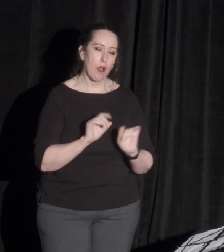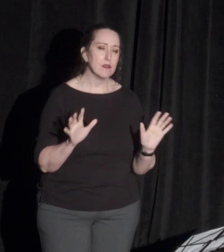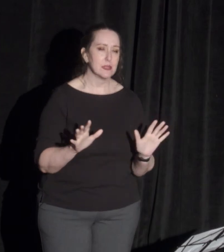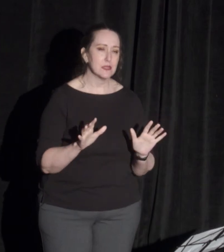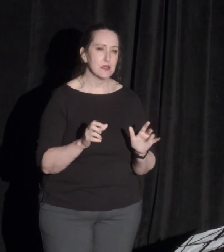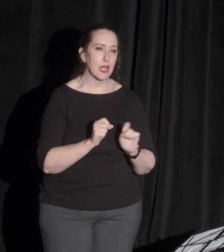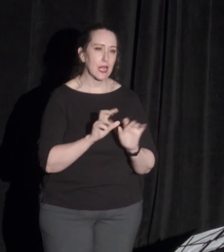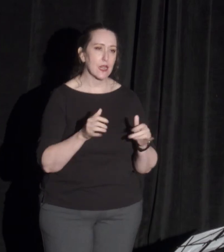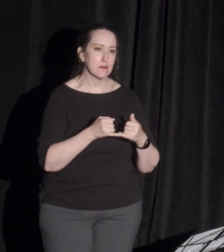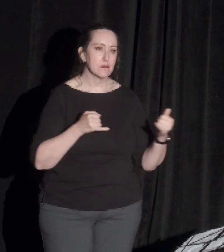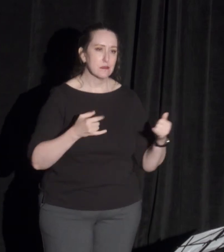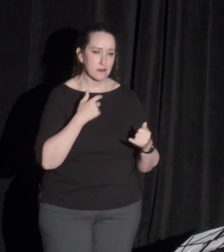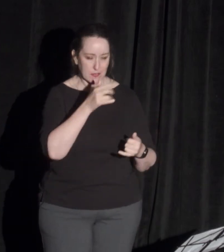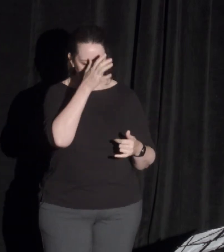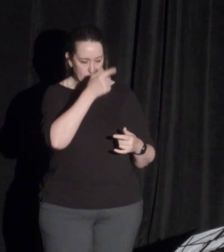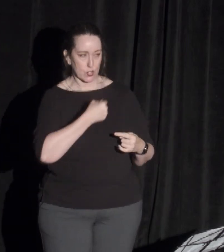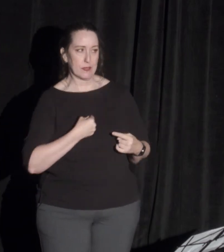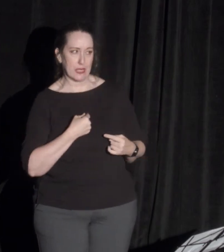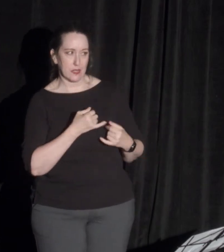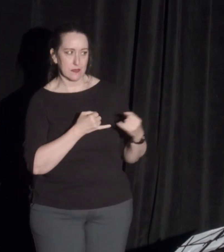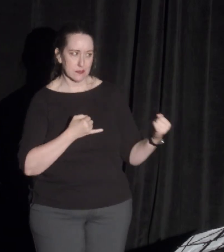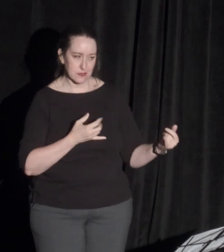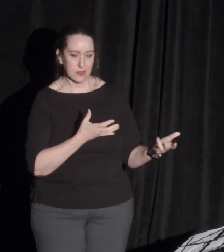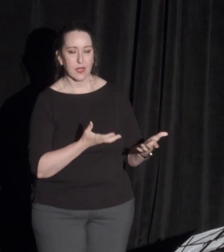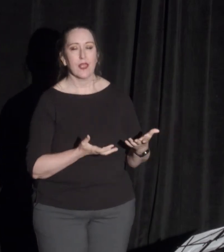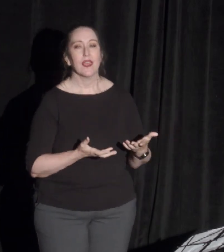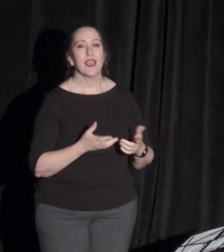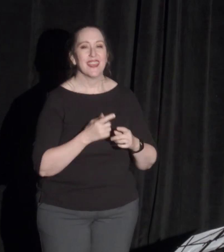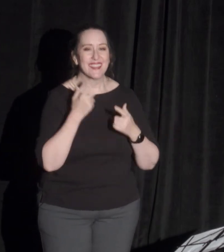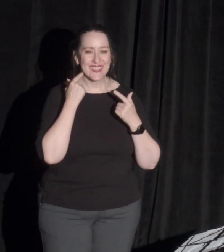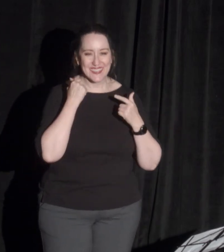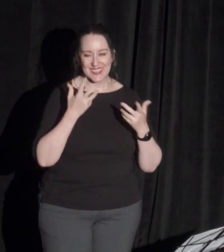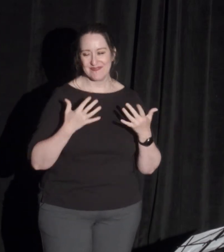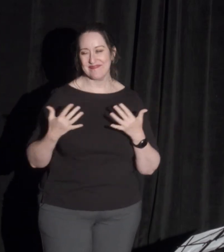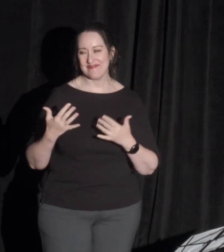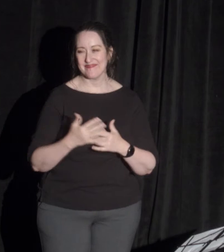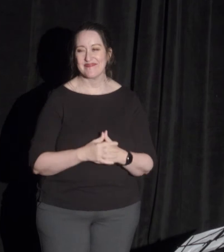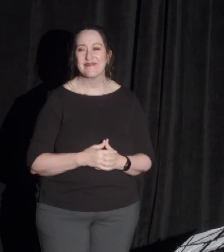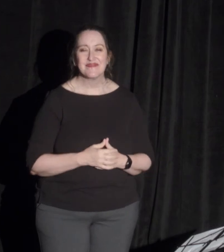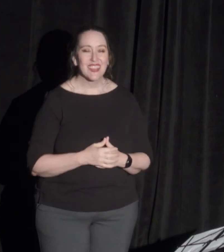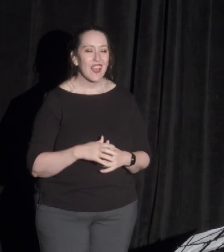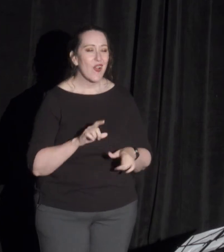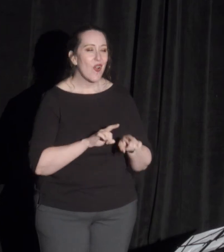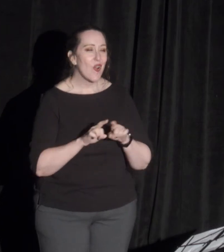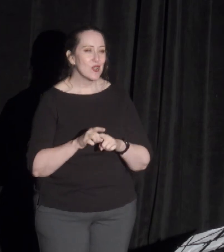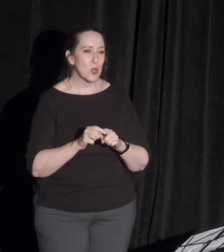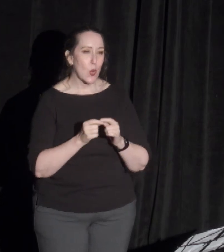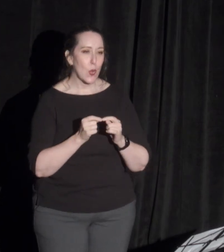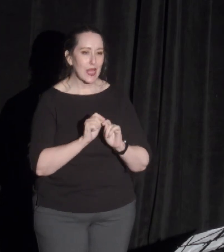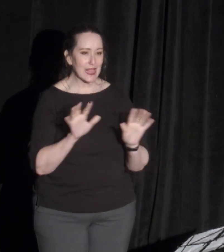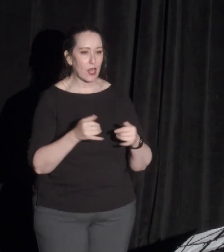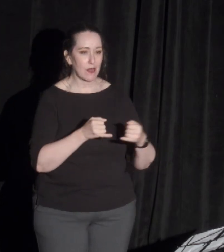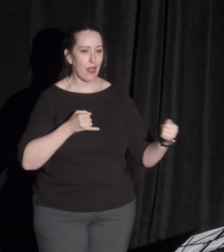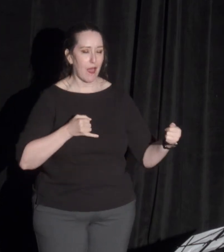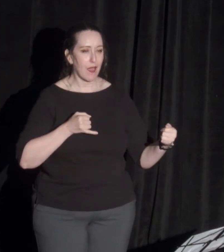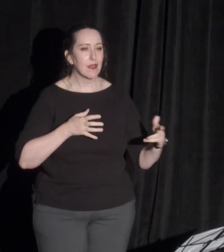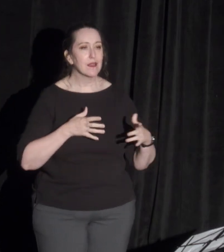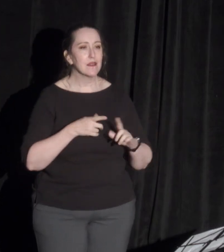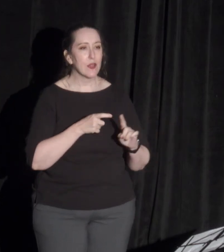from my father to me. We got that, all right. But there's also a clear line from my teenage dad